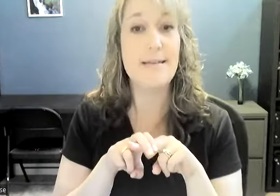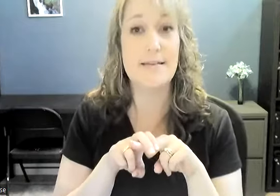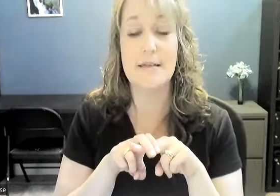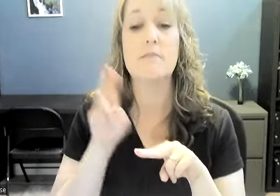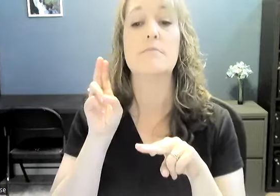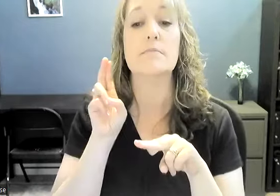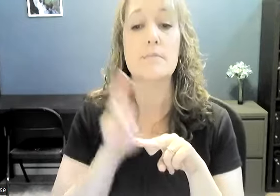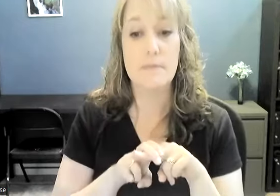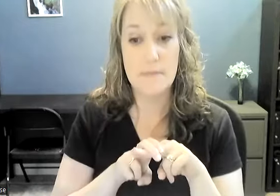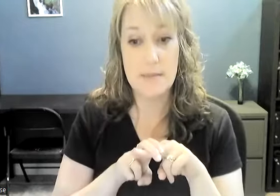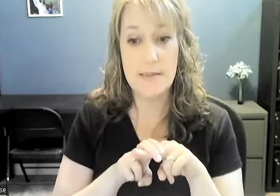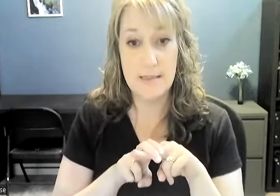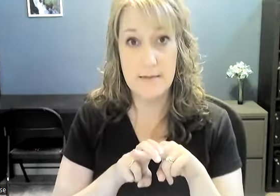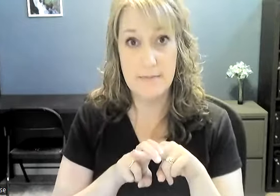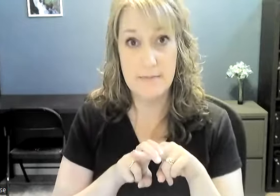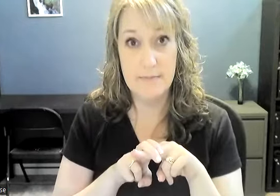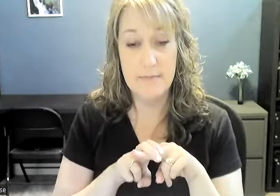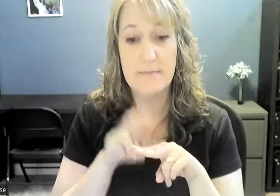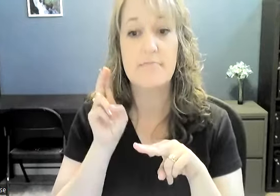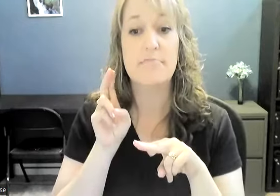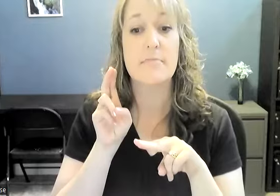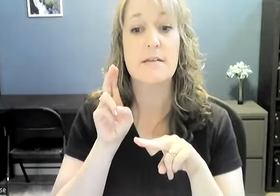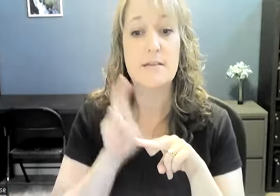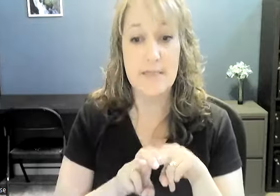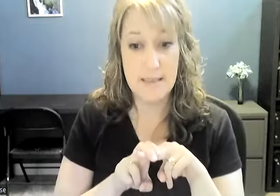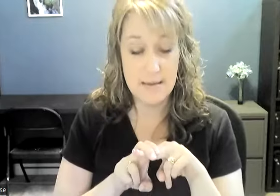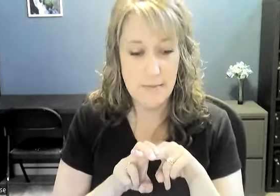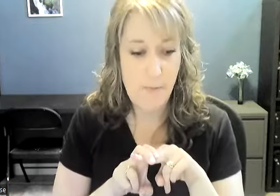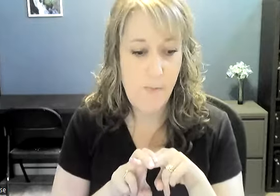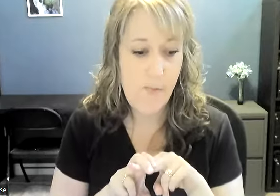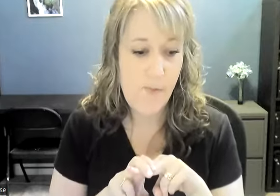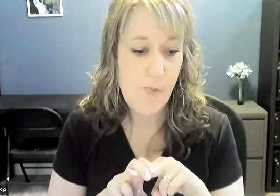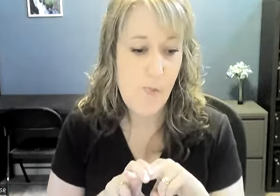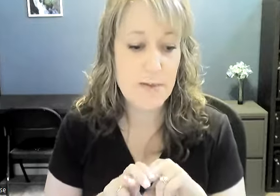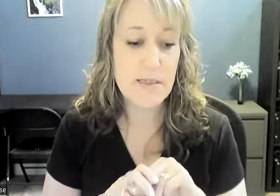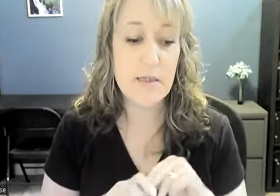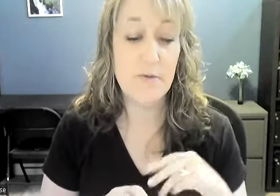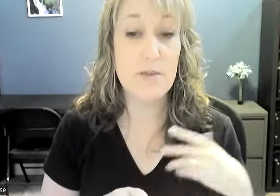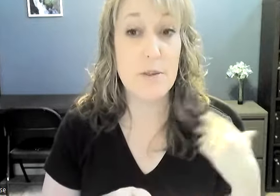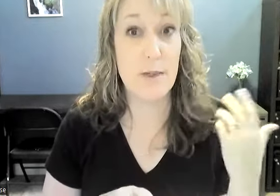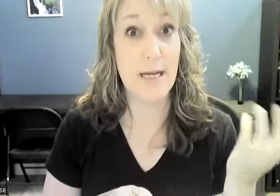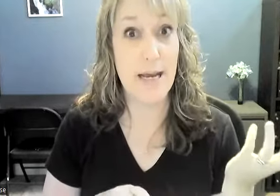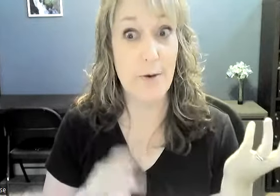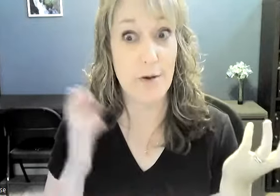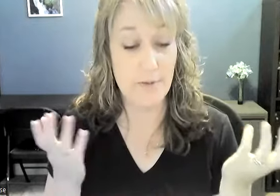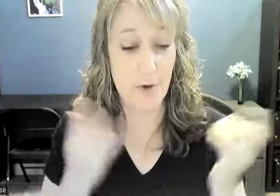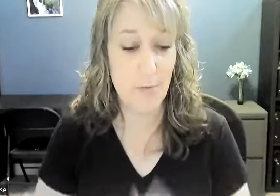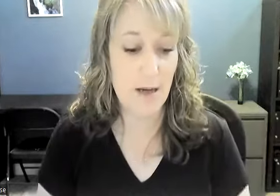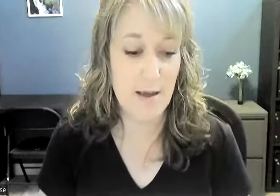doesn't. Sit. Sit. It's the difference between a noun and a verb in